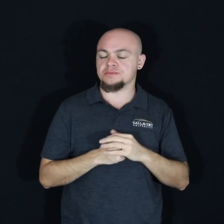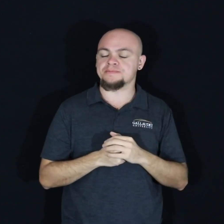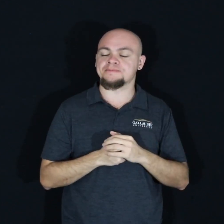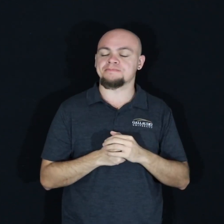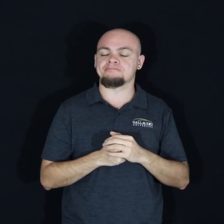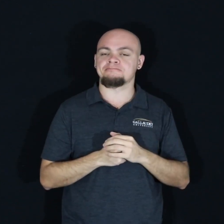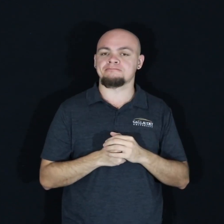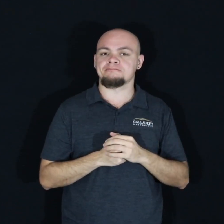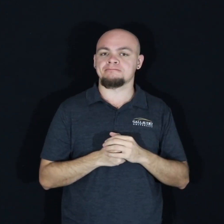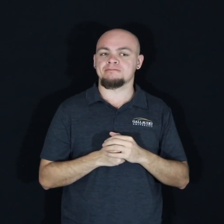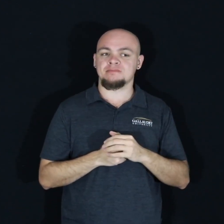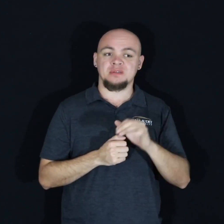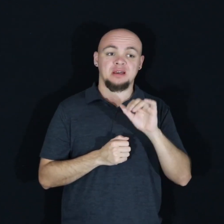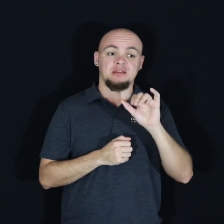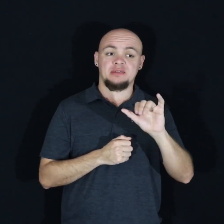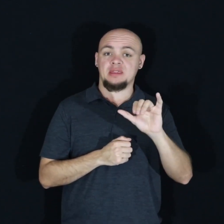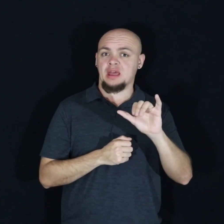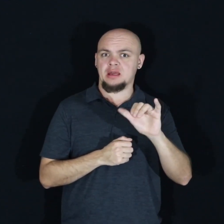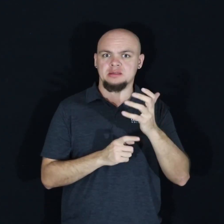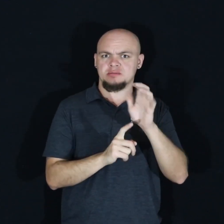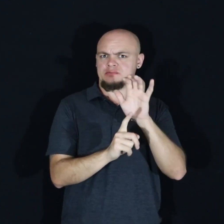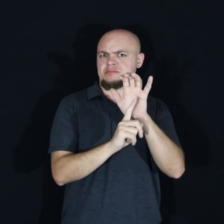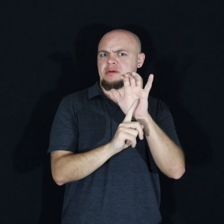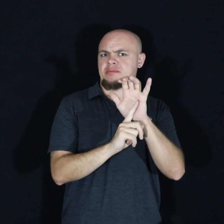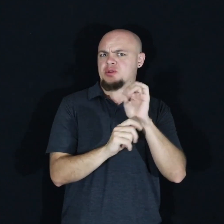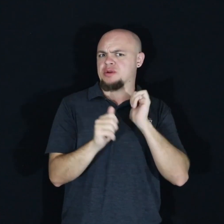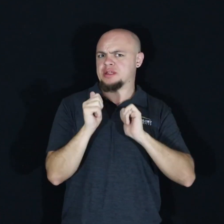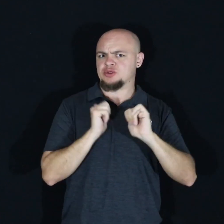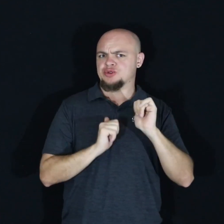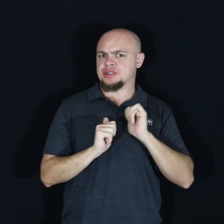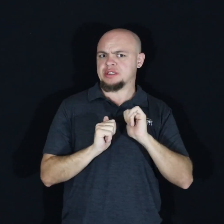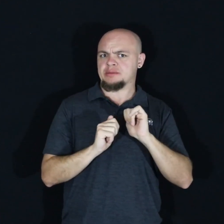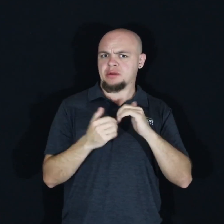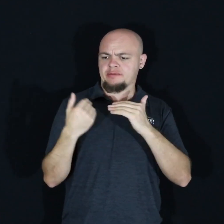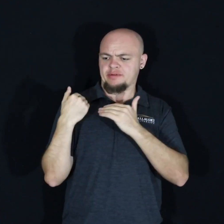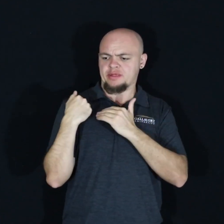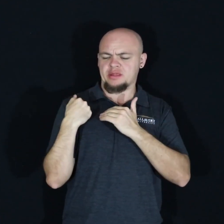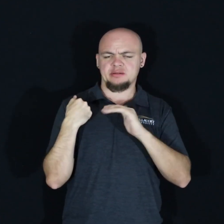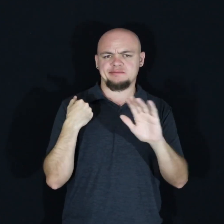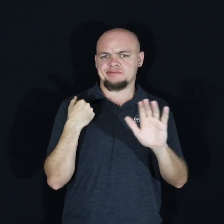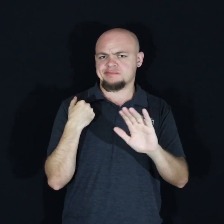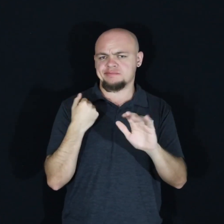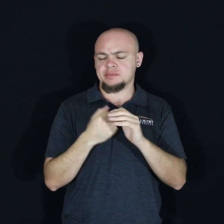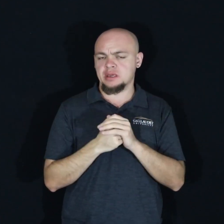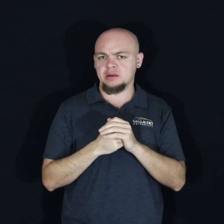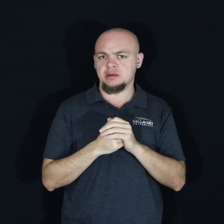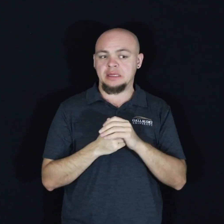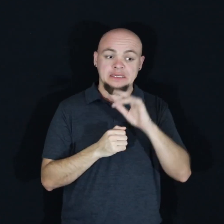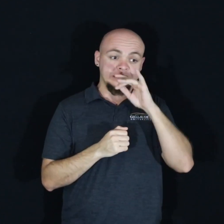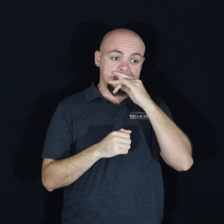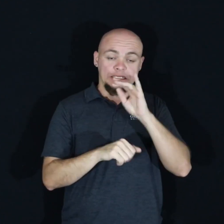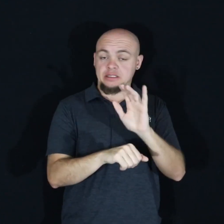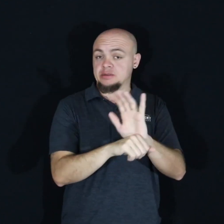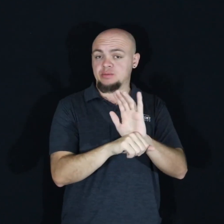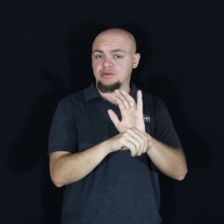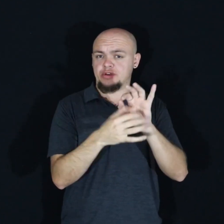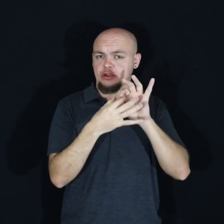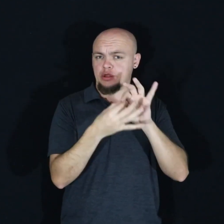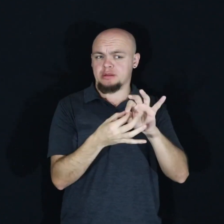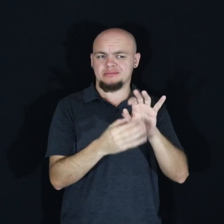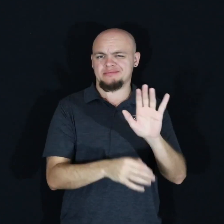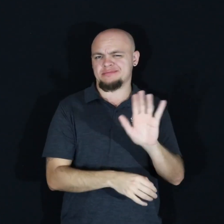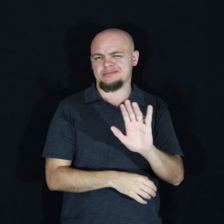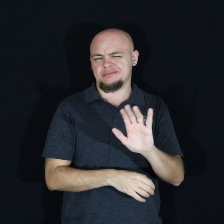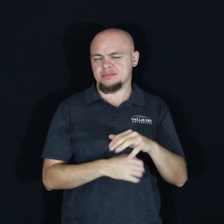Now, I don't think that's the fault of popular entertainment. I don't think kids' movies have anything to do with that.